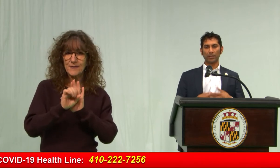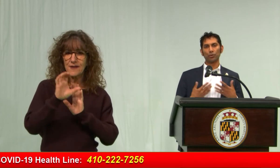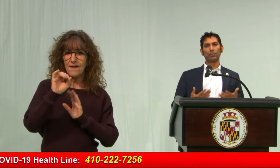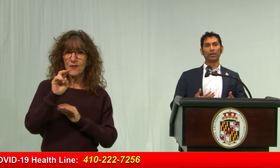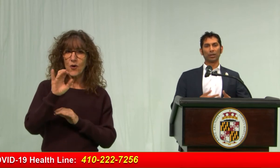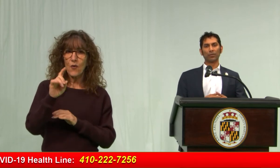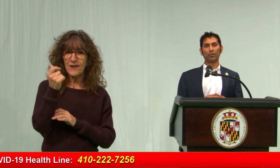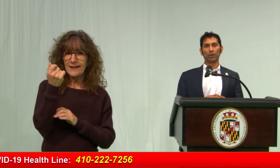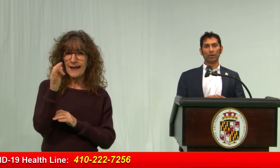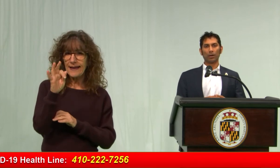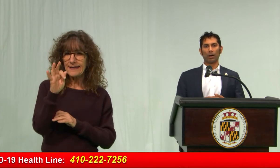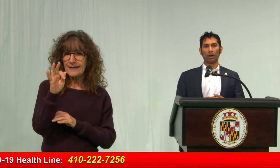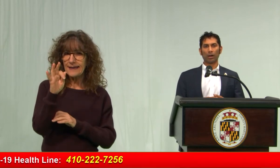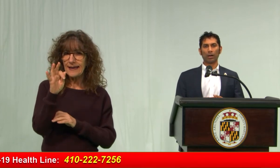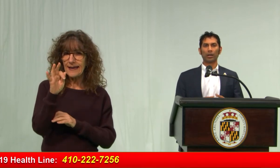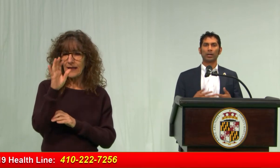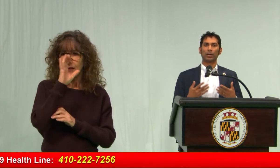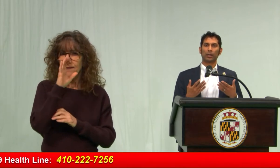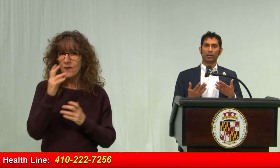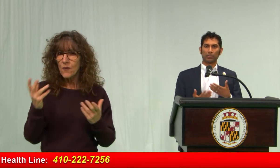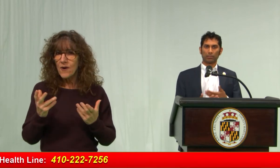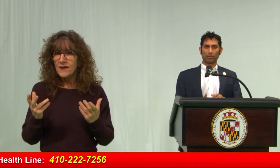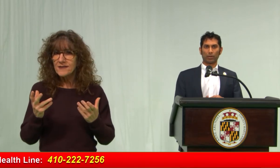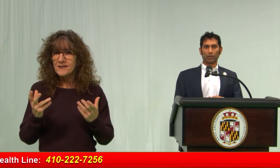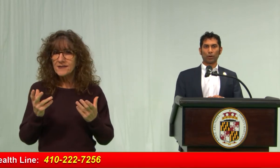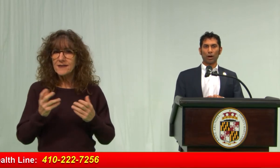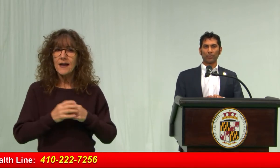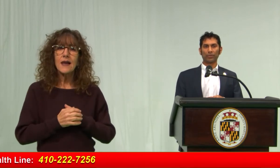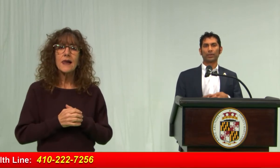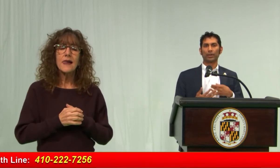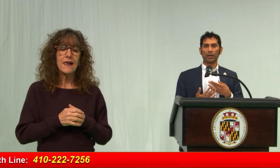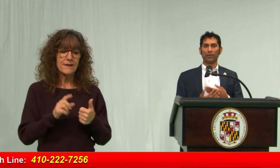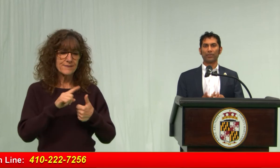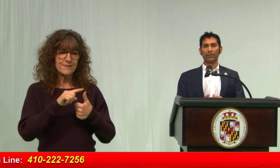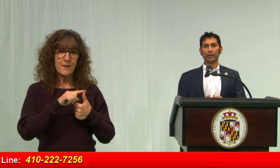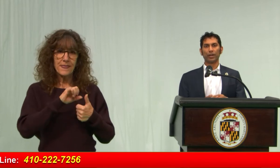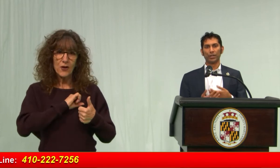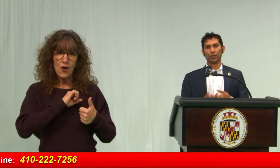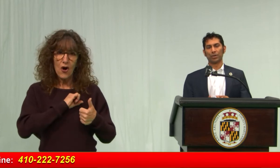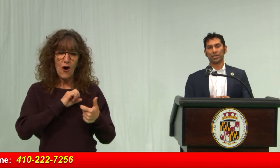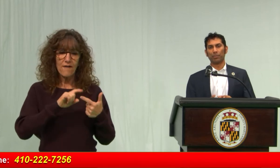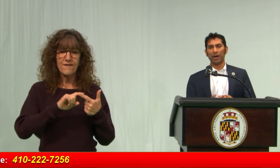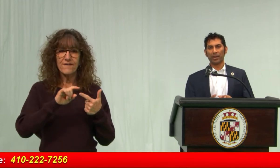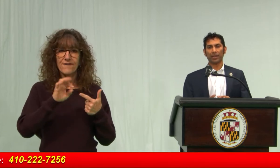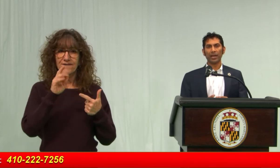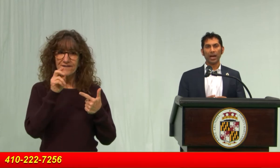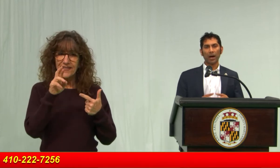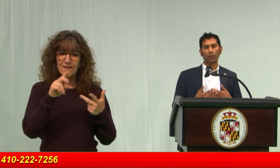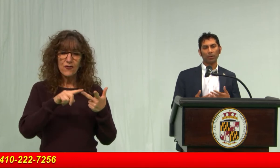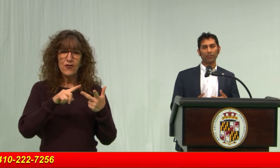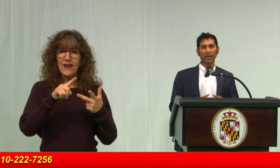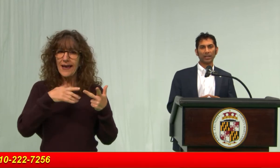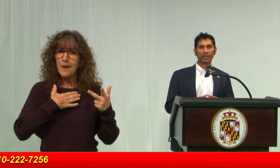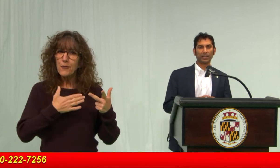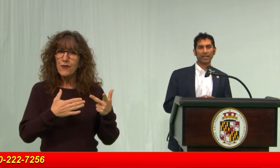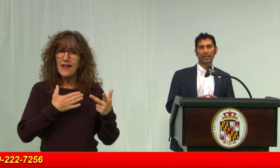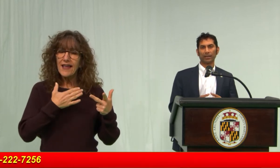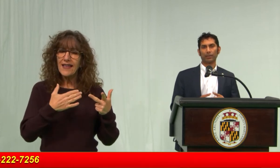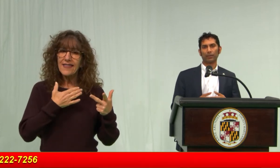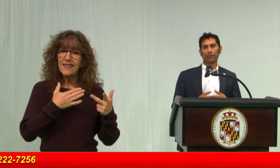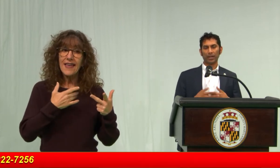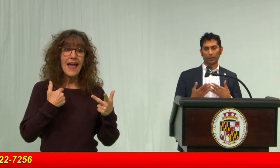COVID-19 that you should be looking for are cough, a fever, and shortness of breath. And what we're finding